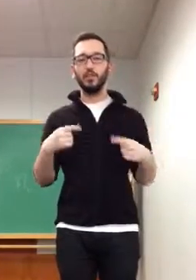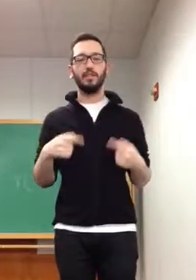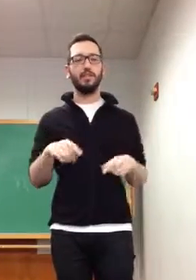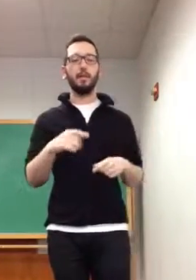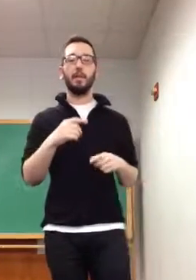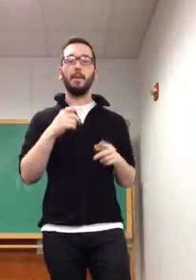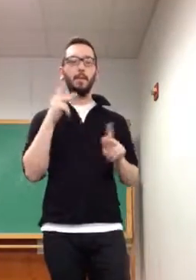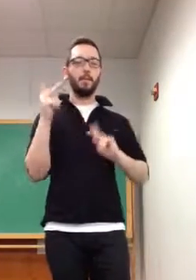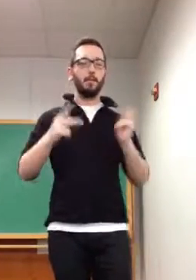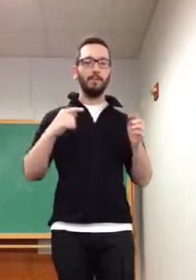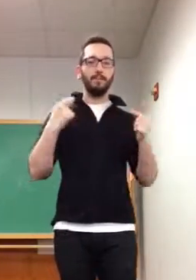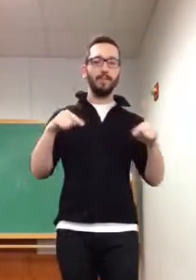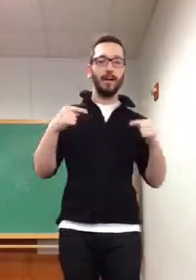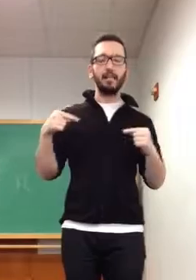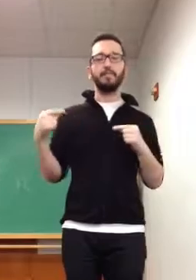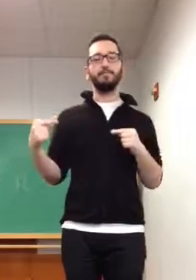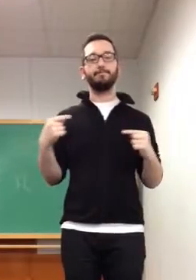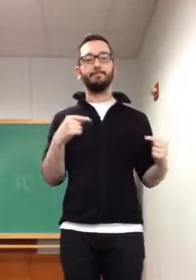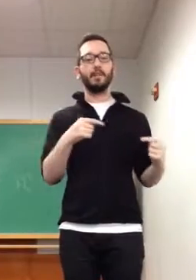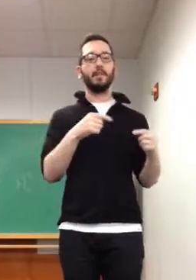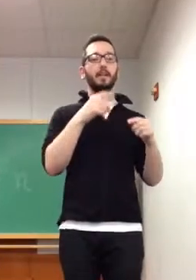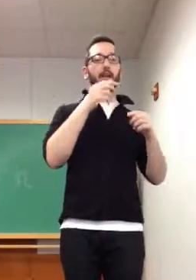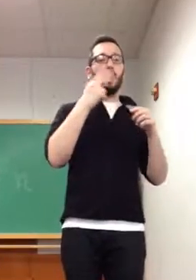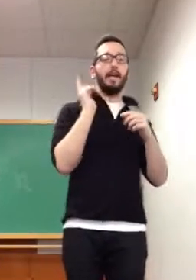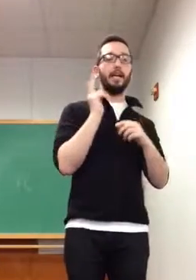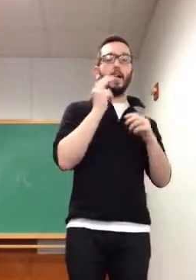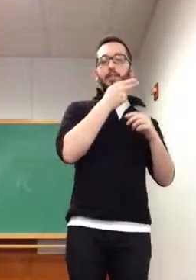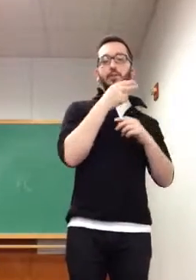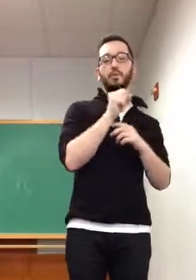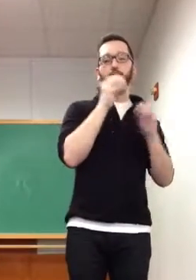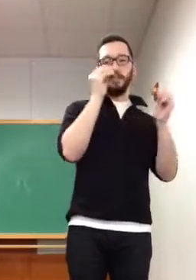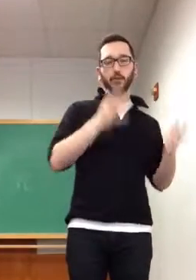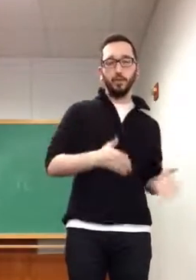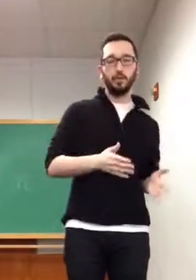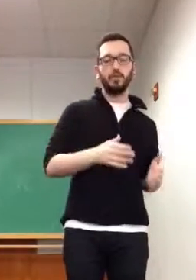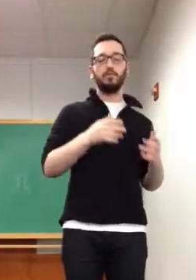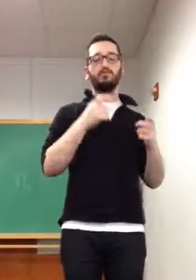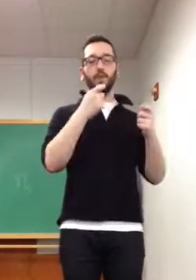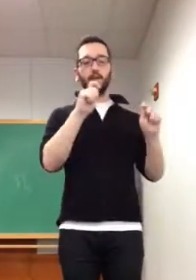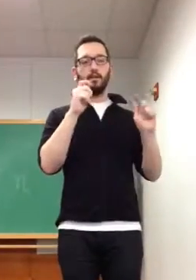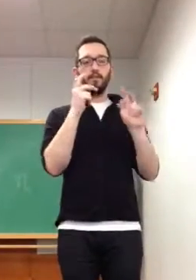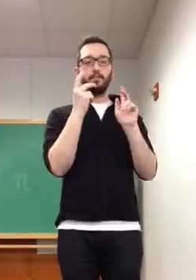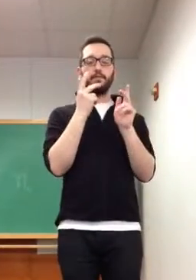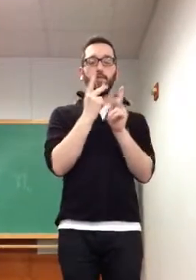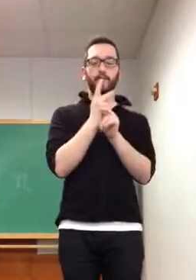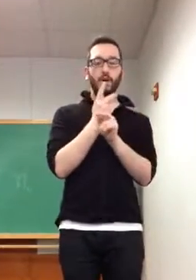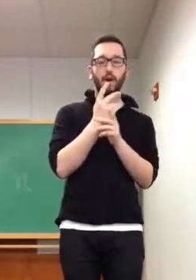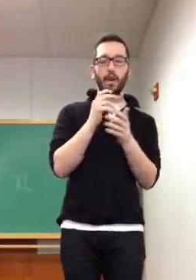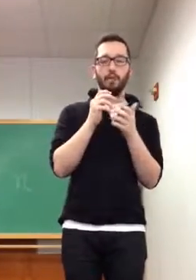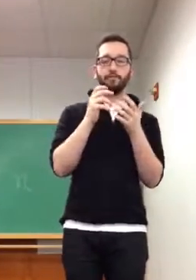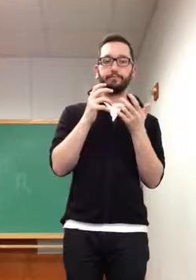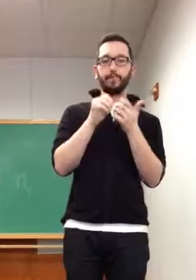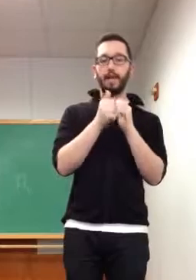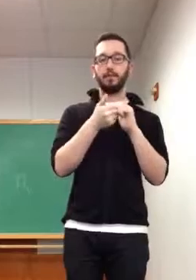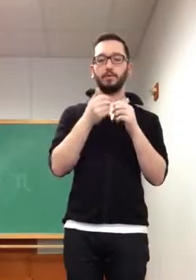fought with and succeeded in grasping from the social studies teaching network the